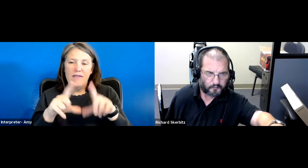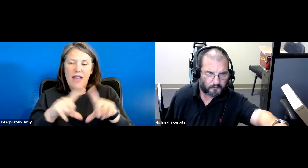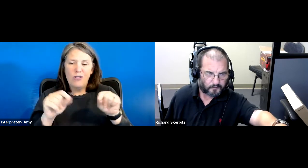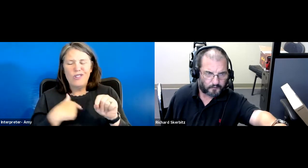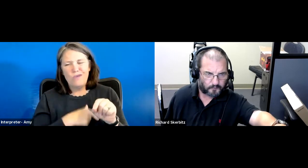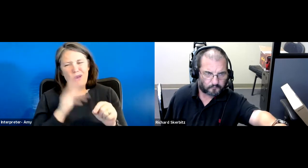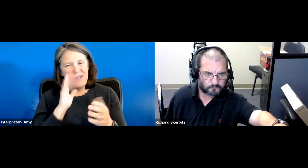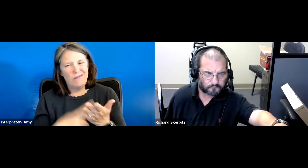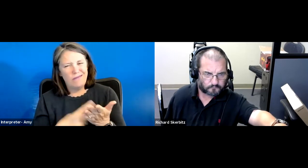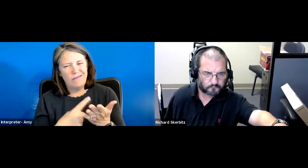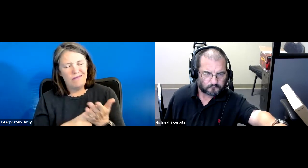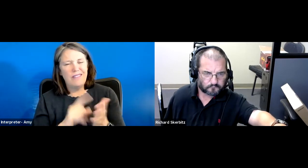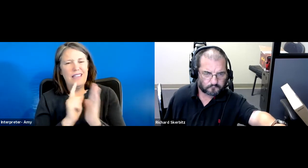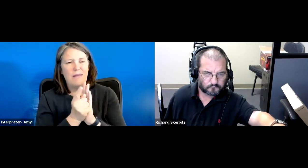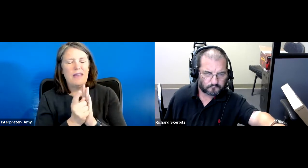later.